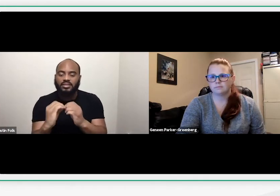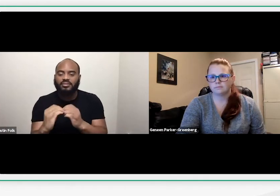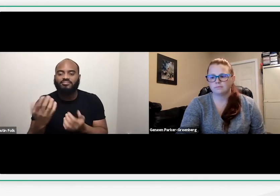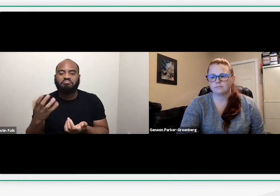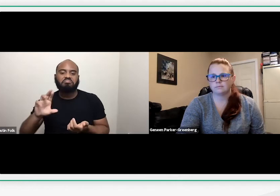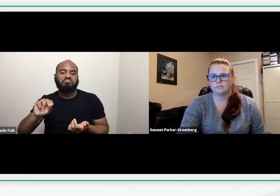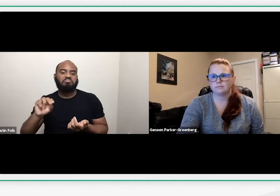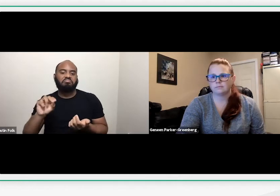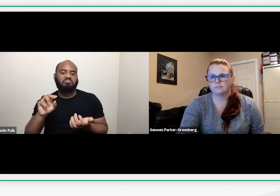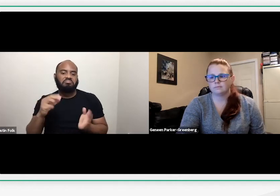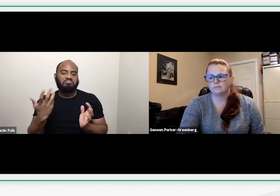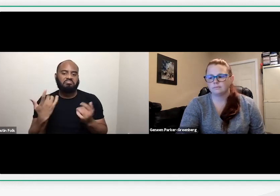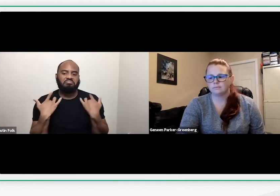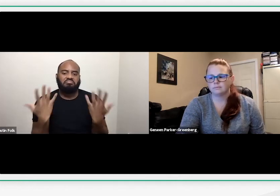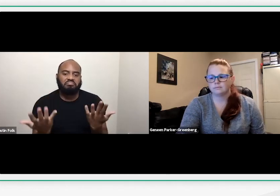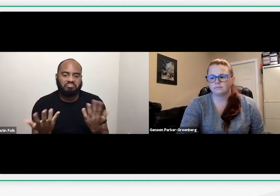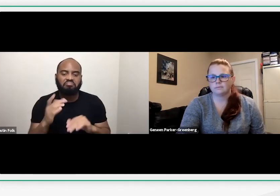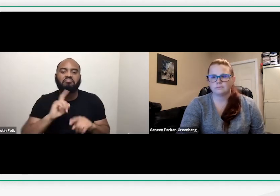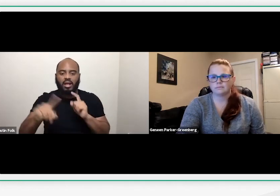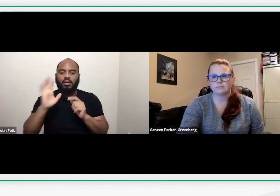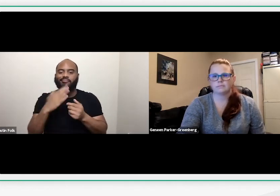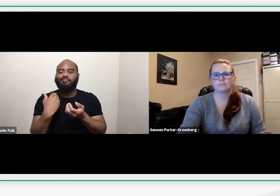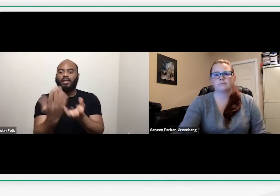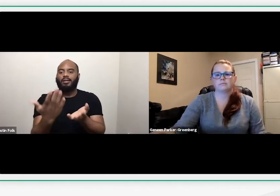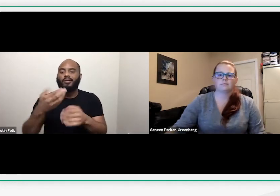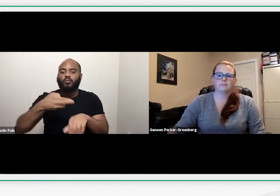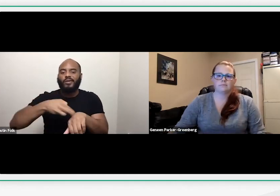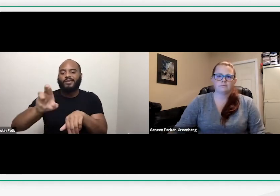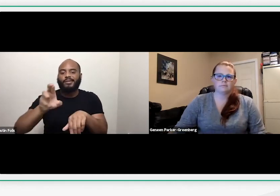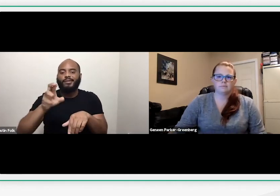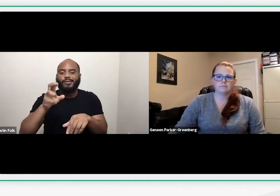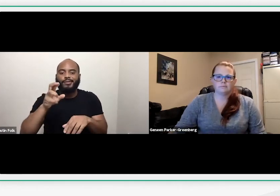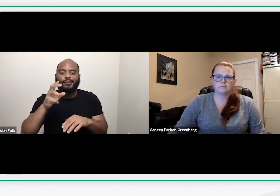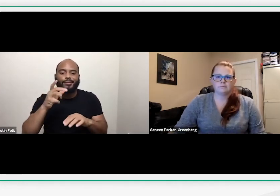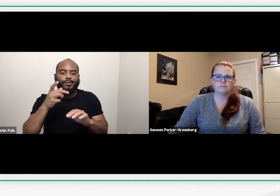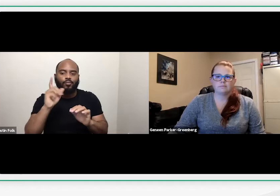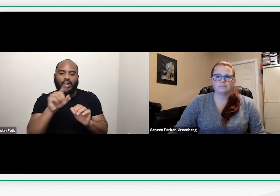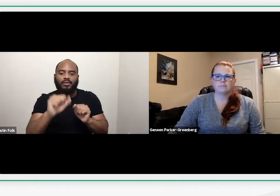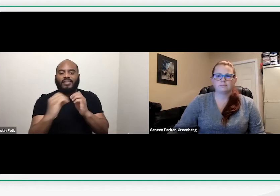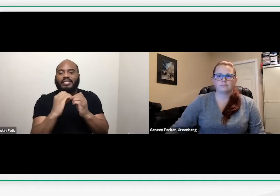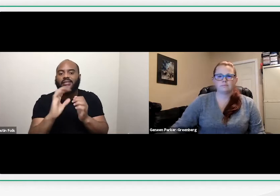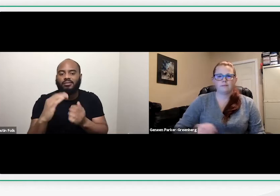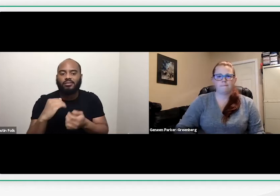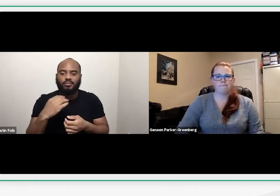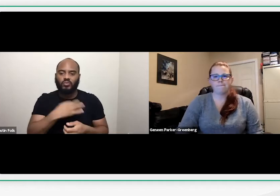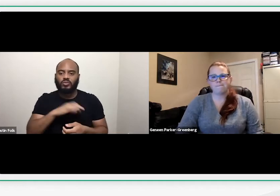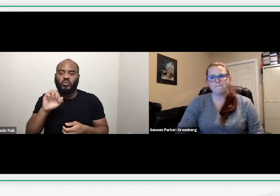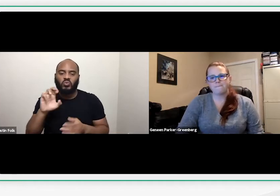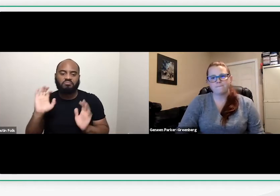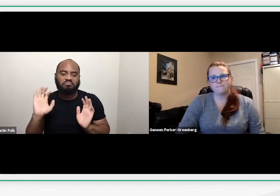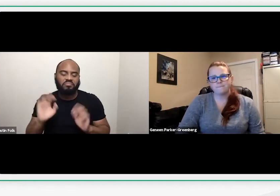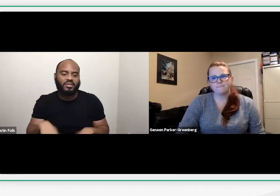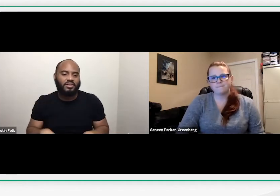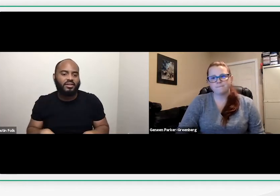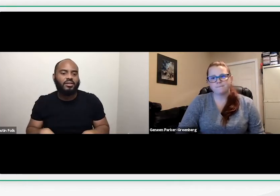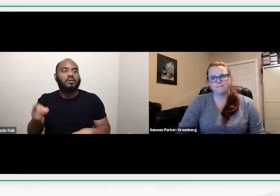high percentage. Now, card companies usually are also hands off and aren't looking to help. However, they will